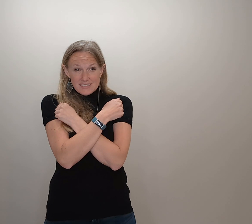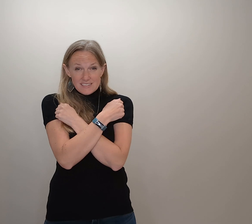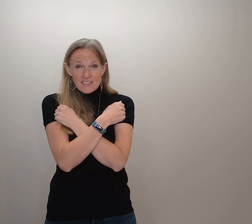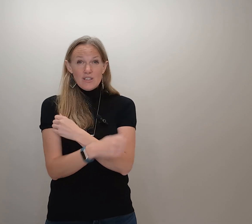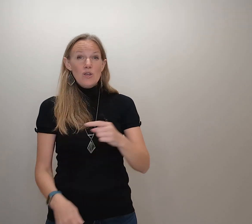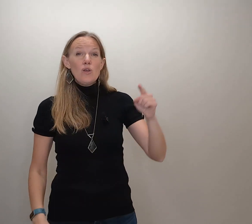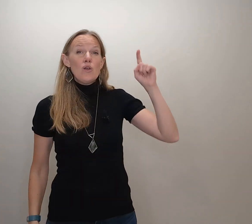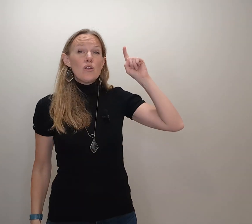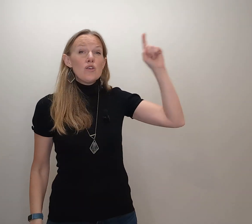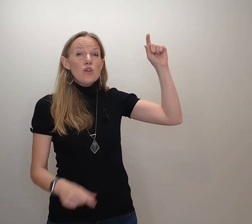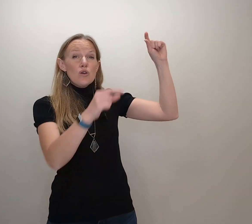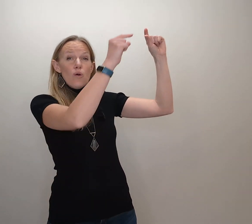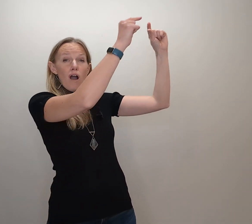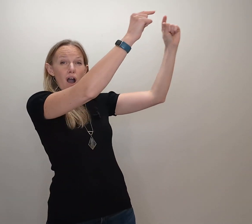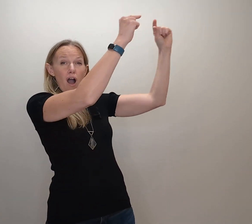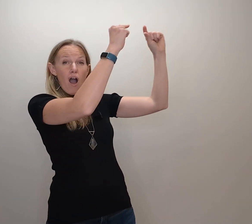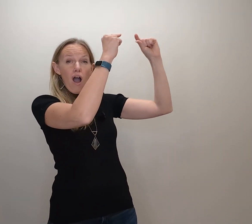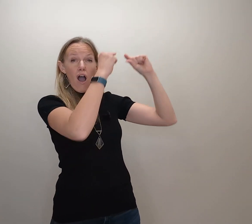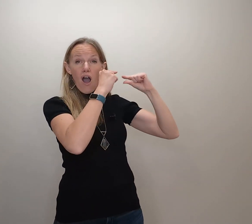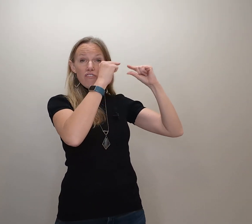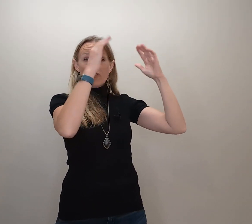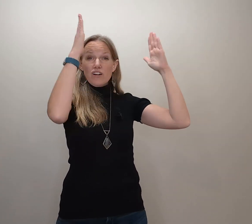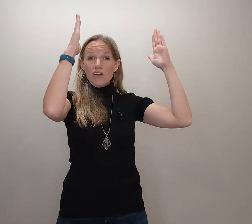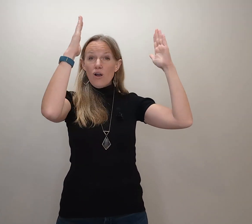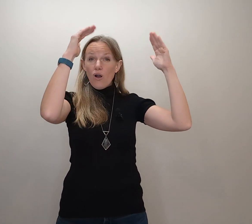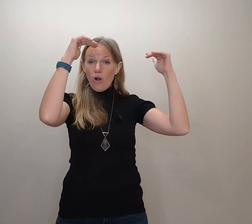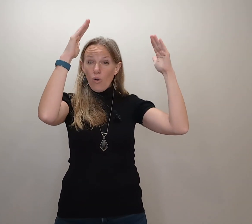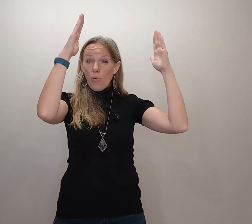embrace. You offer hope